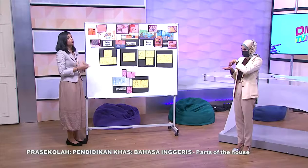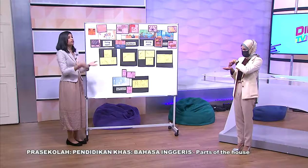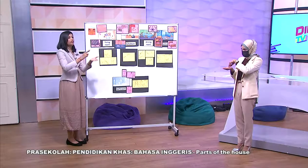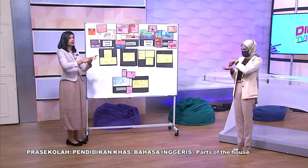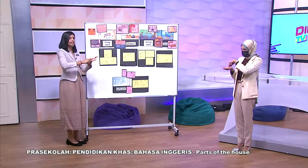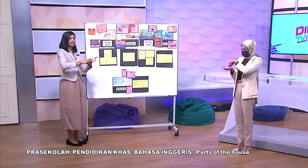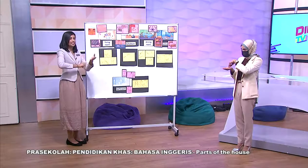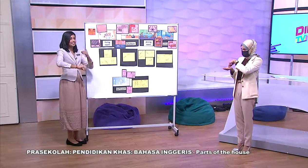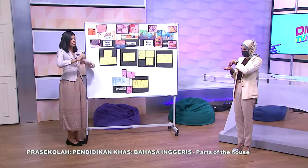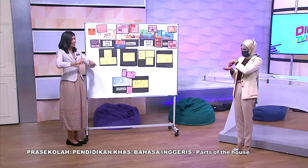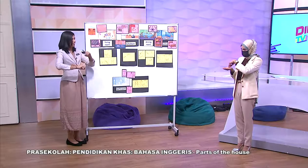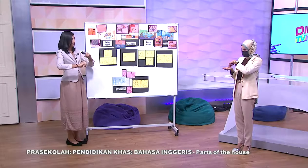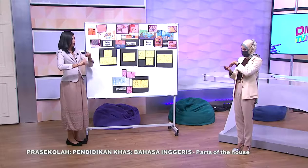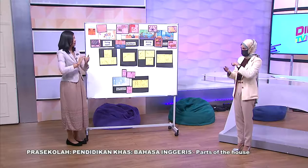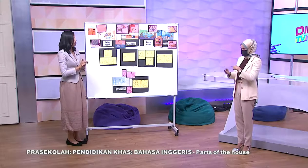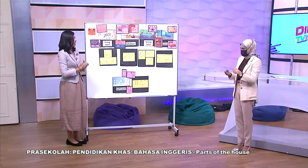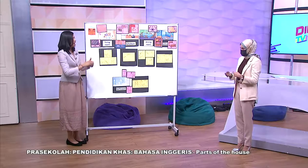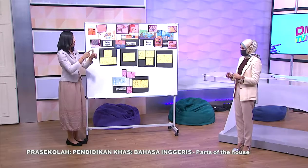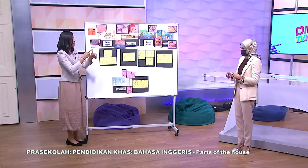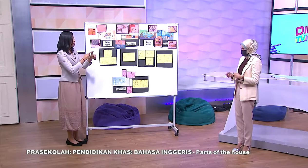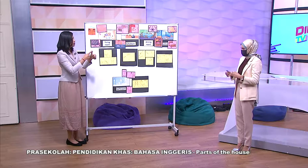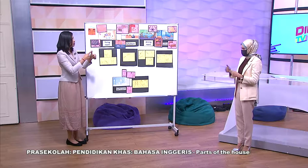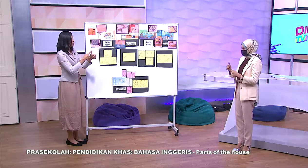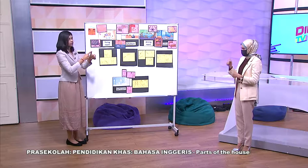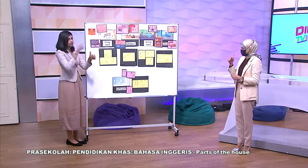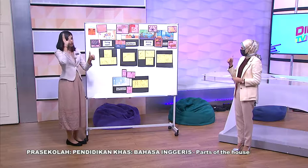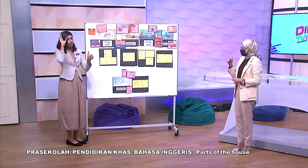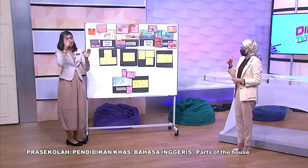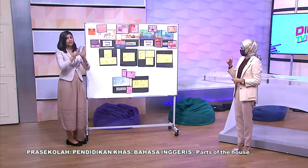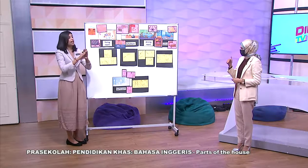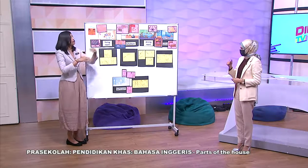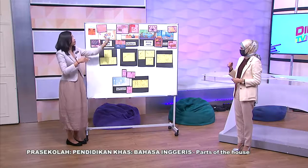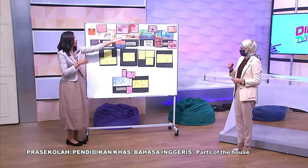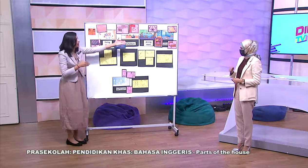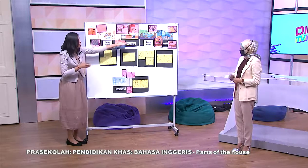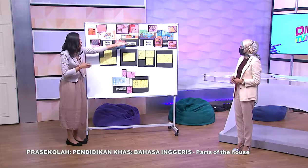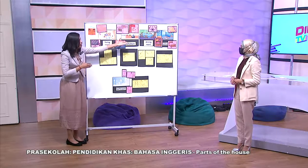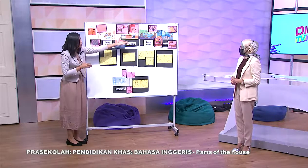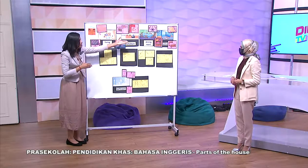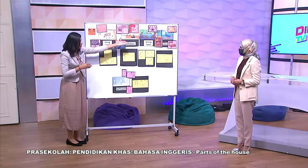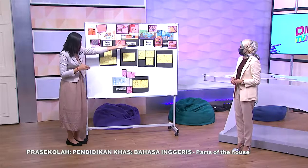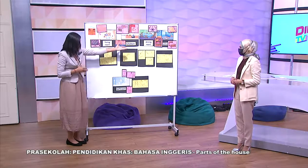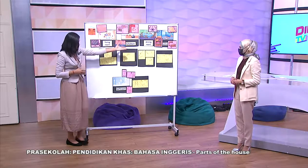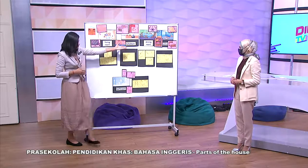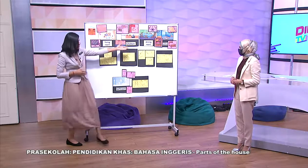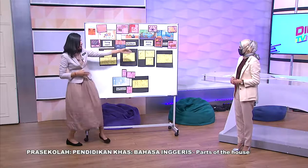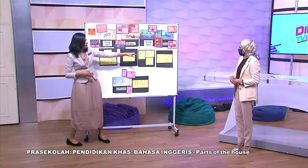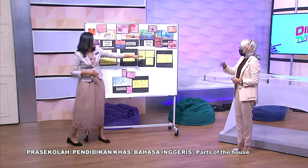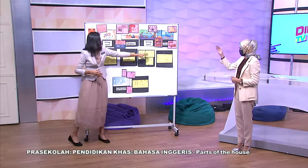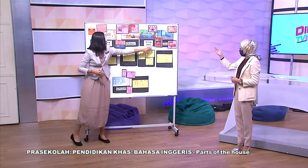shall repeat the signing. Mm-hmm. Okay, the first picture. Okay, let's start from there. It is the... bedroom.